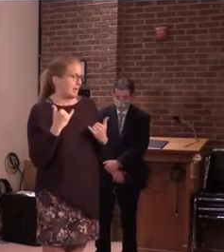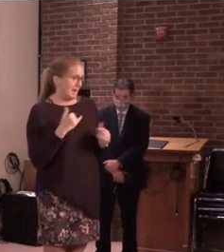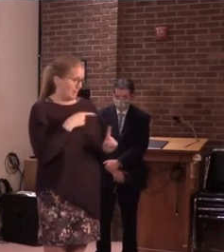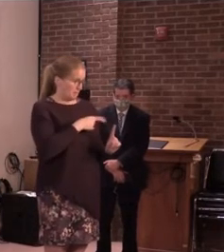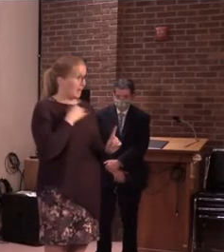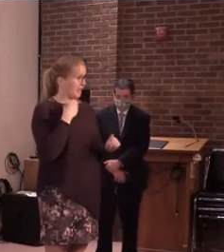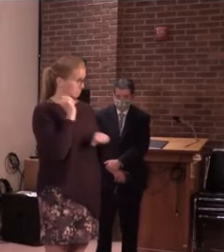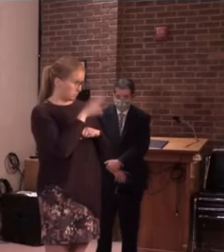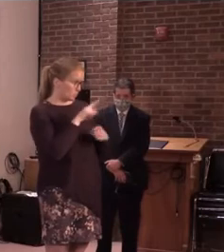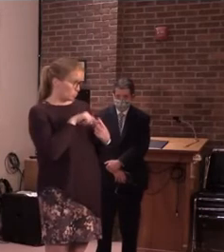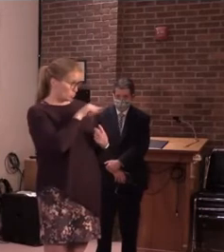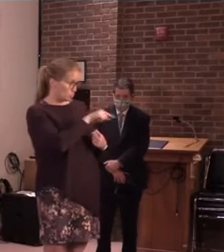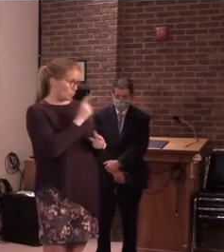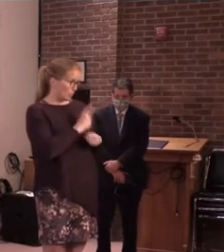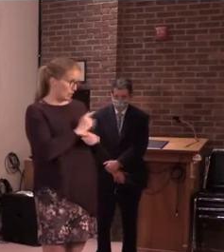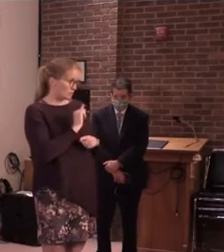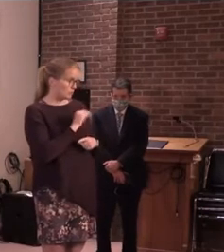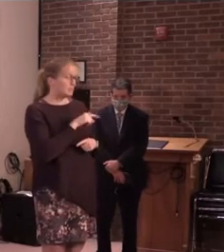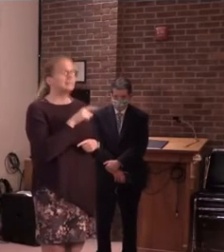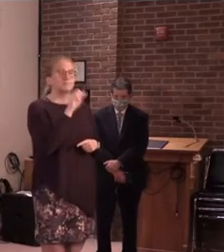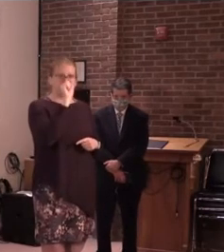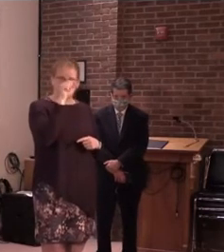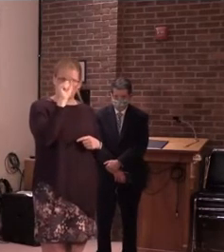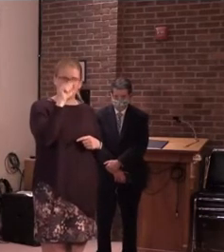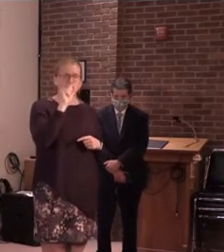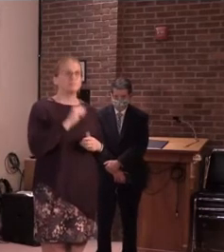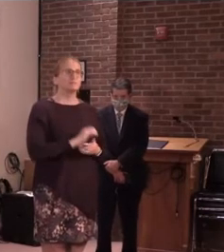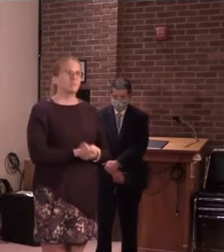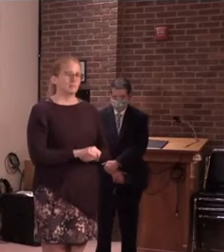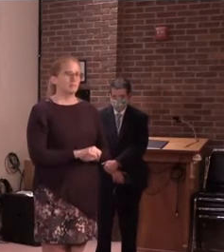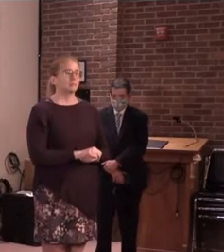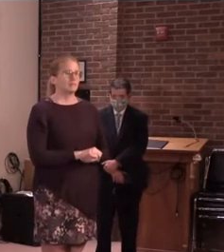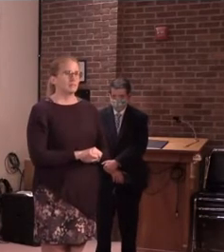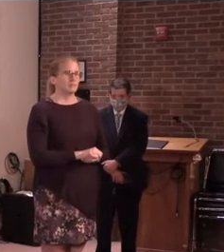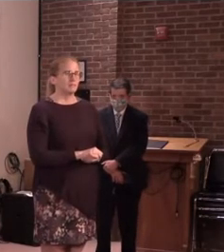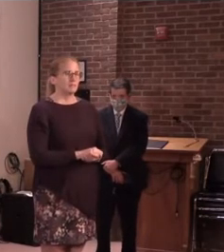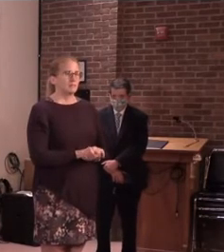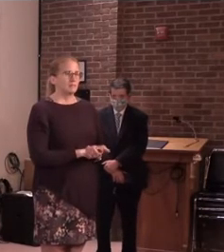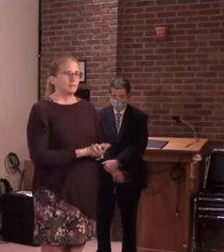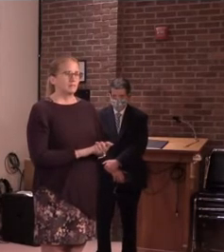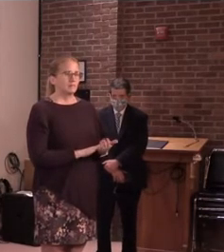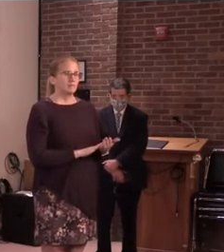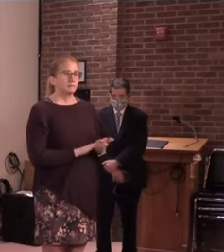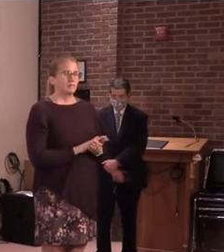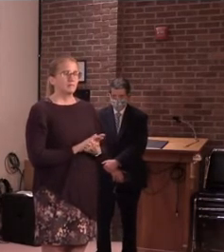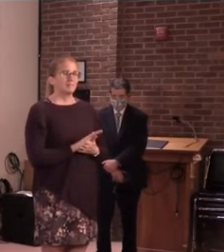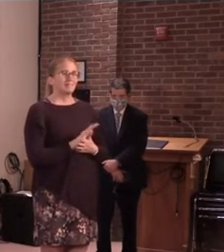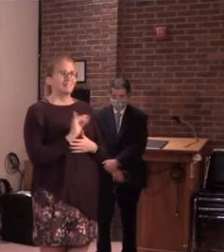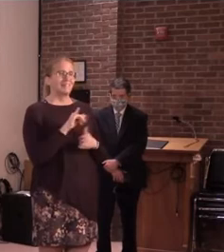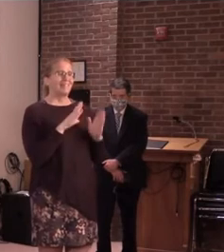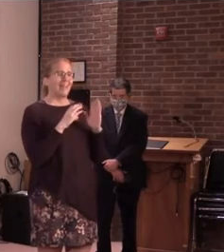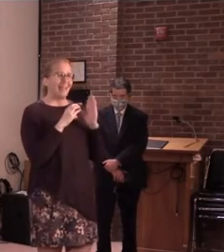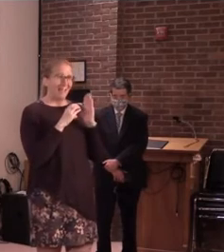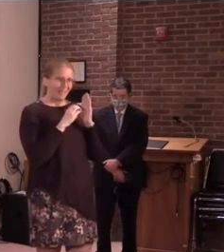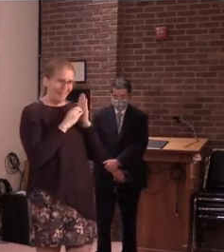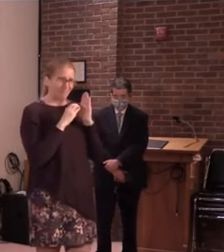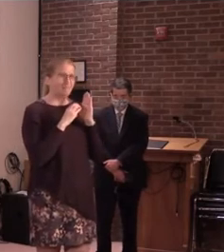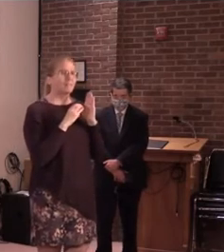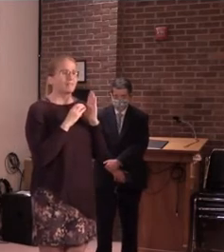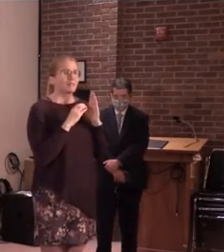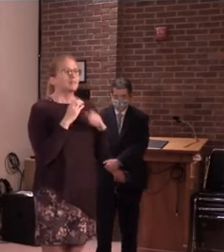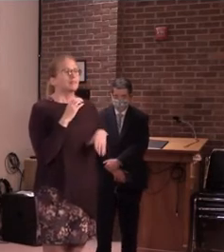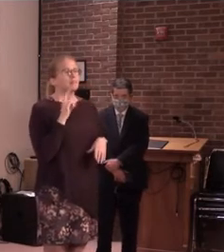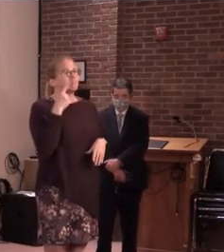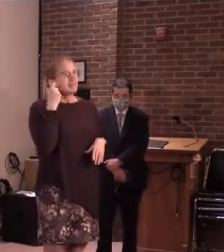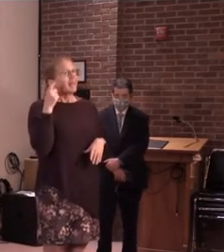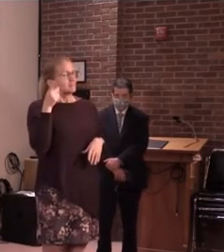Yes, Governor. I believe that the collection of that data was at the urging of Susanna